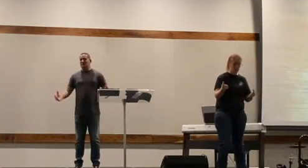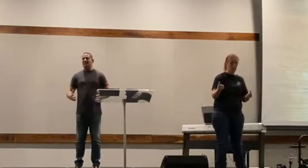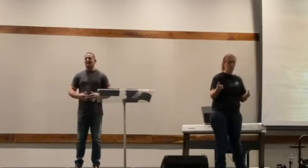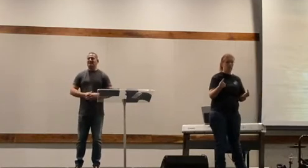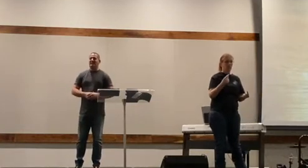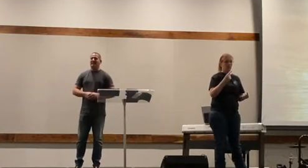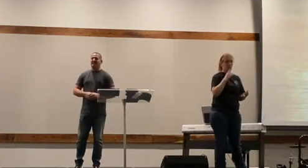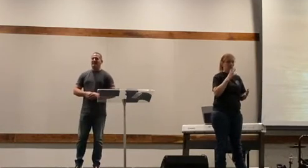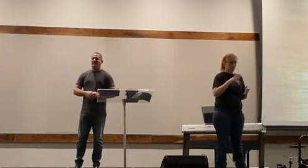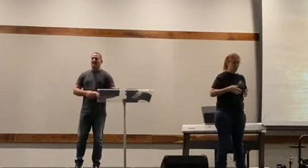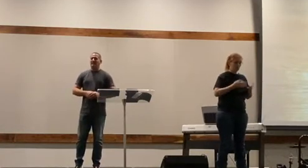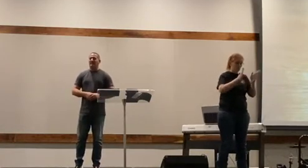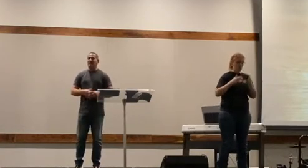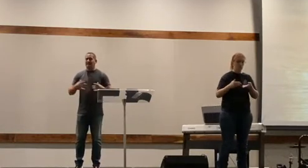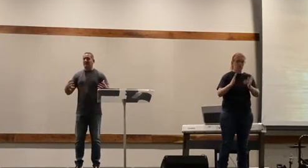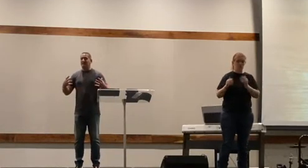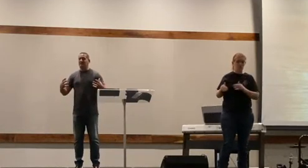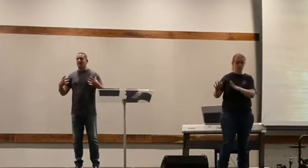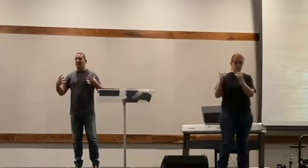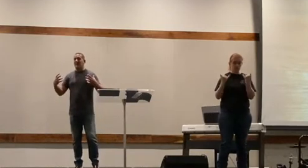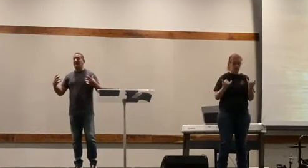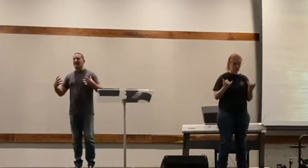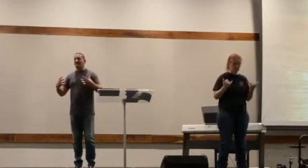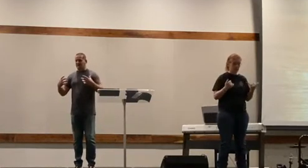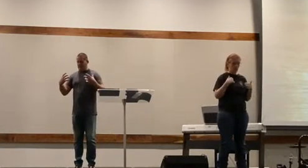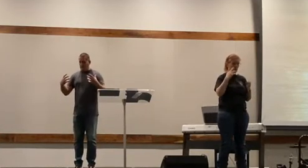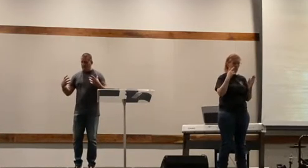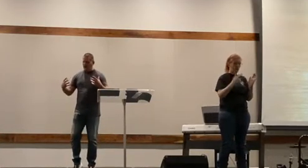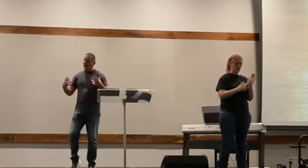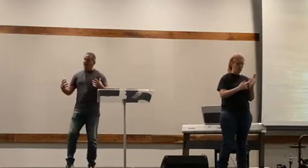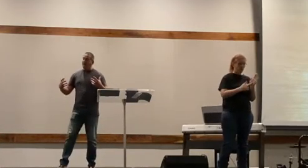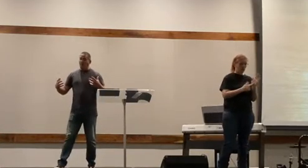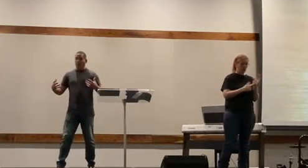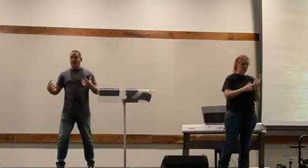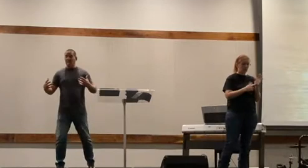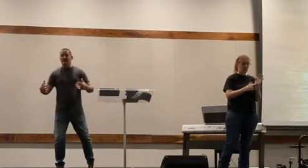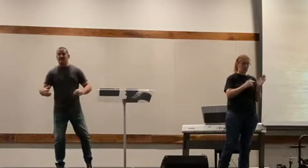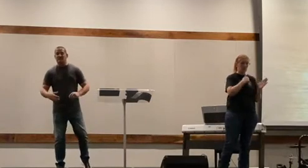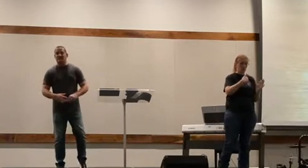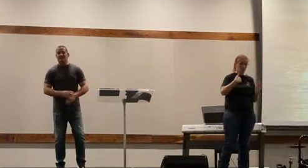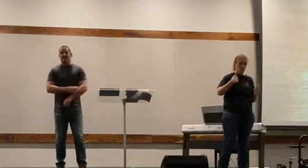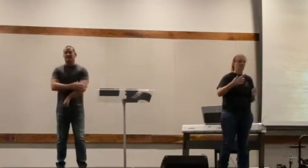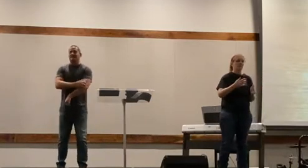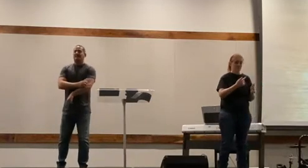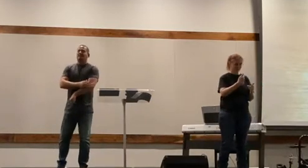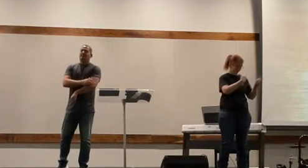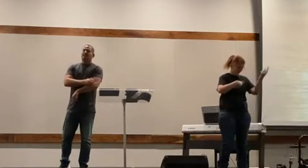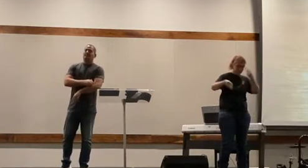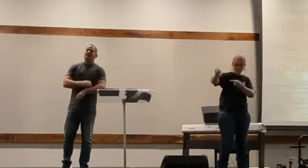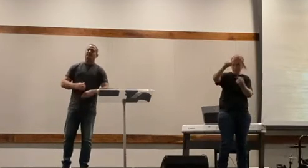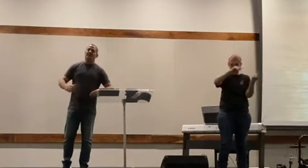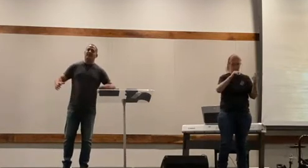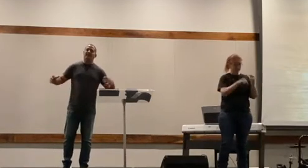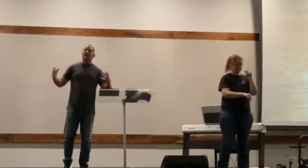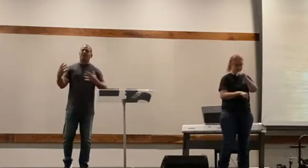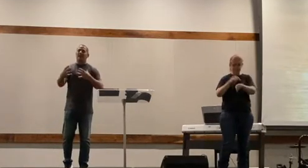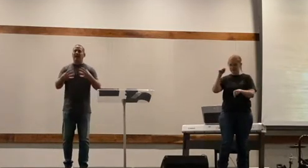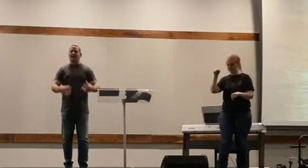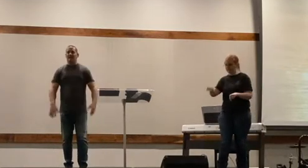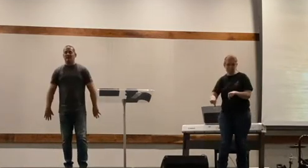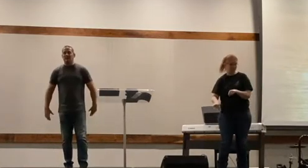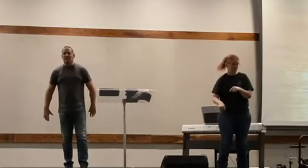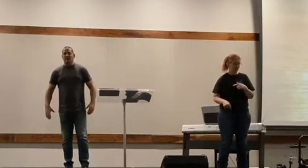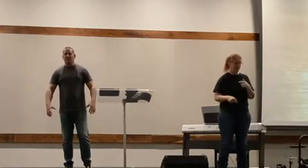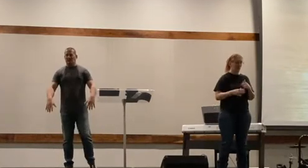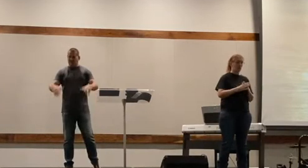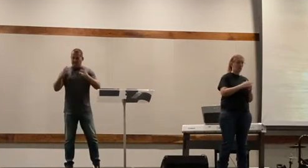some streets today. And some of us are going to recognize, Lord, that we are on one of these streets. And Father, and I pray, God,